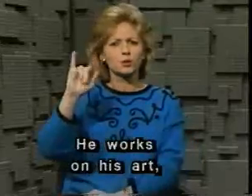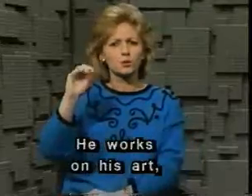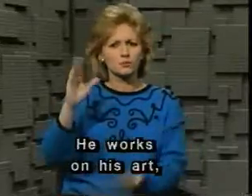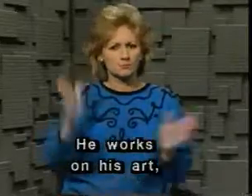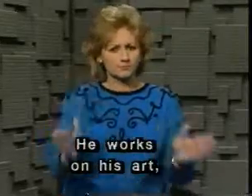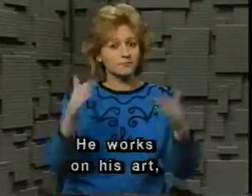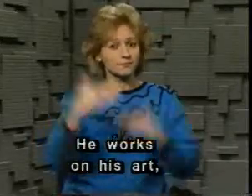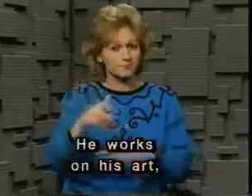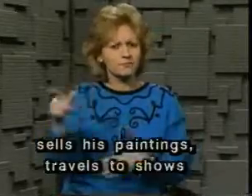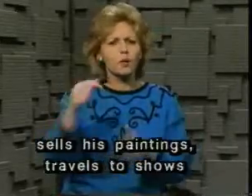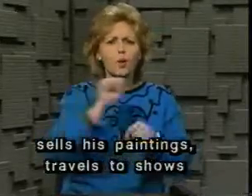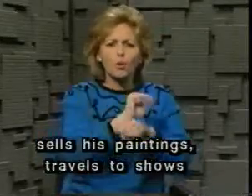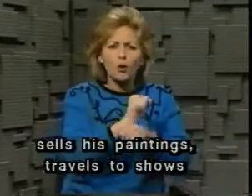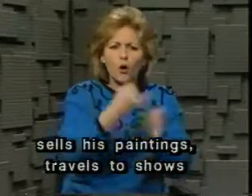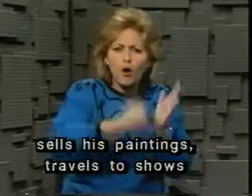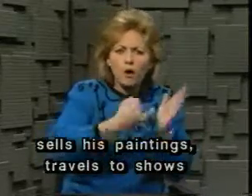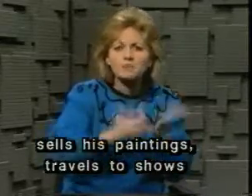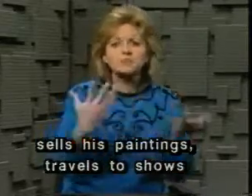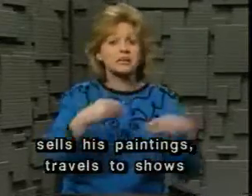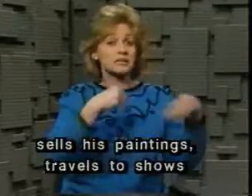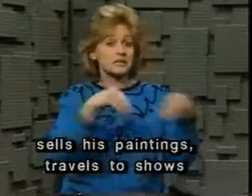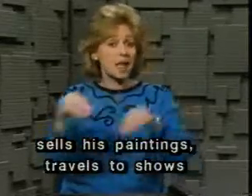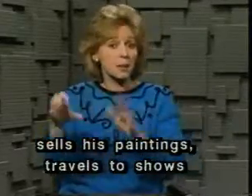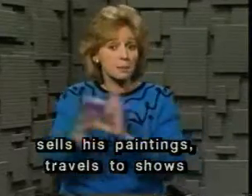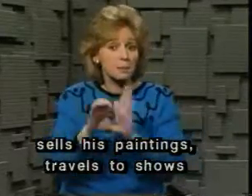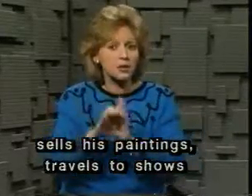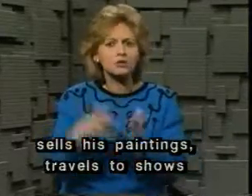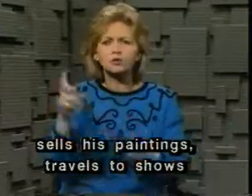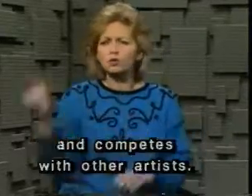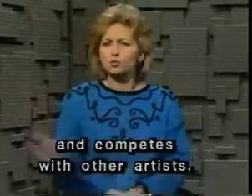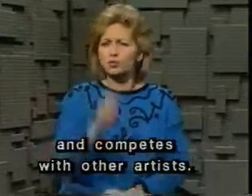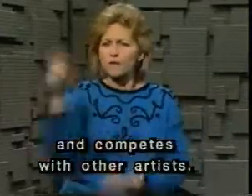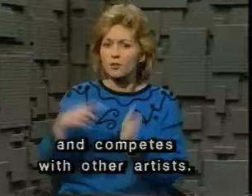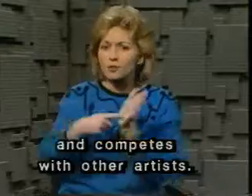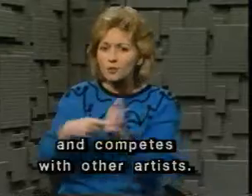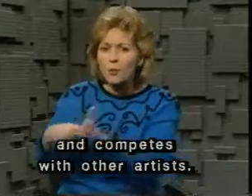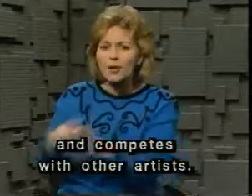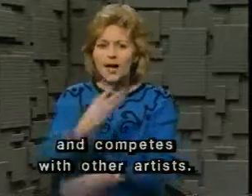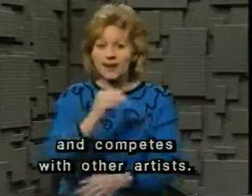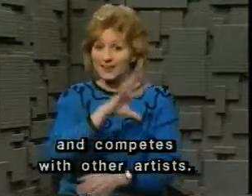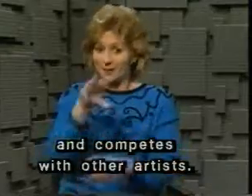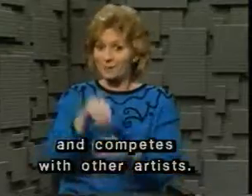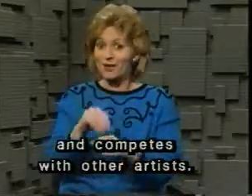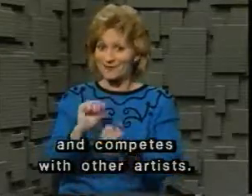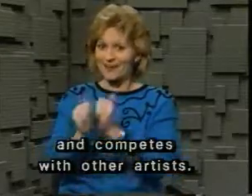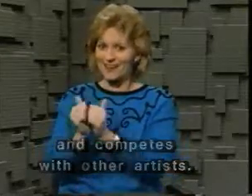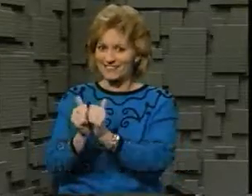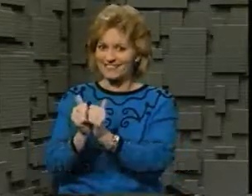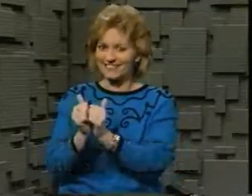his art, sells his paintings, travels to shows, and competes with other artists.